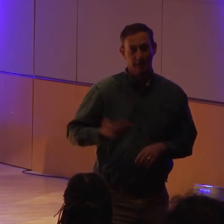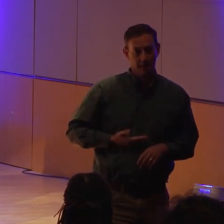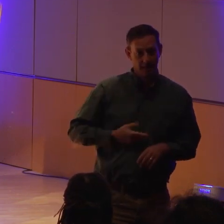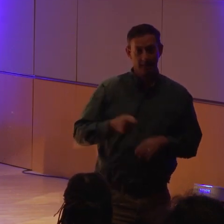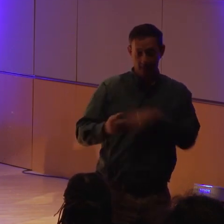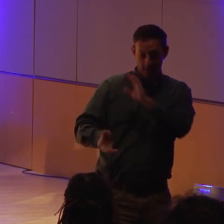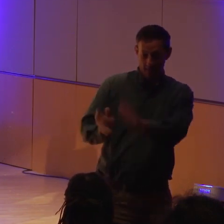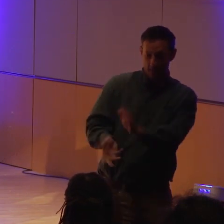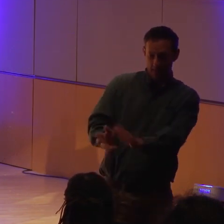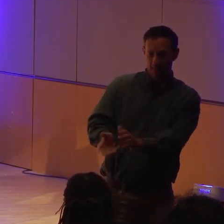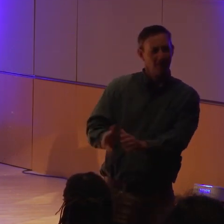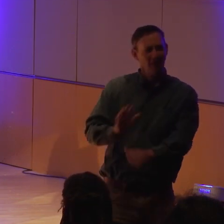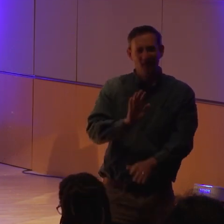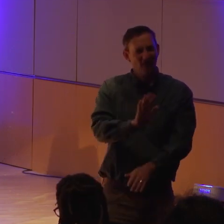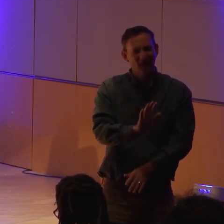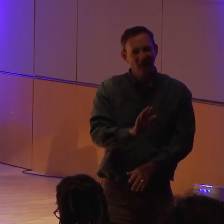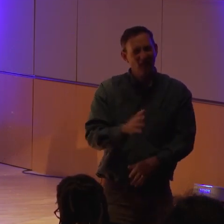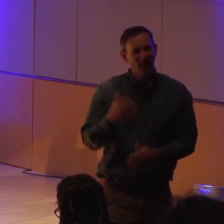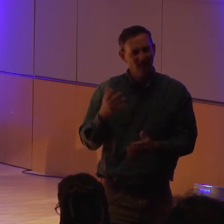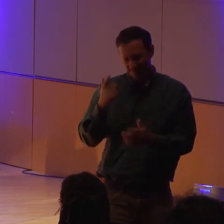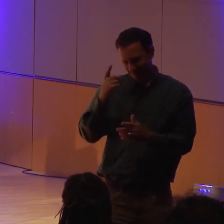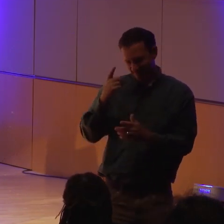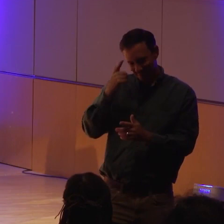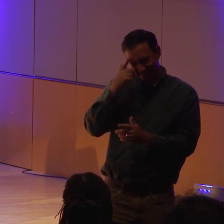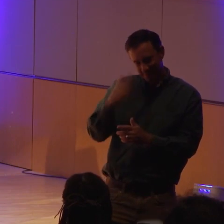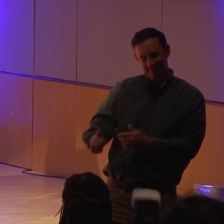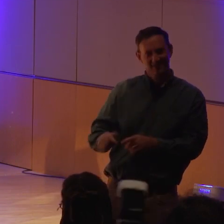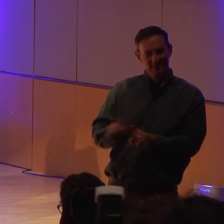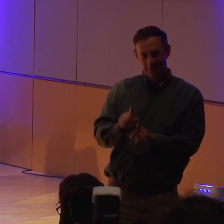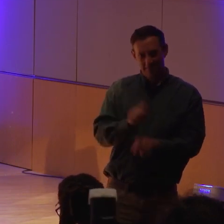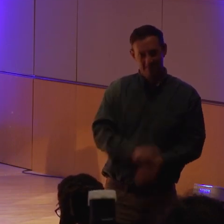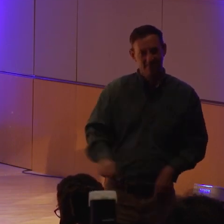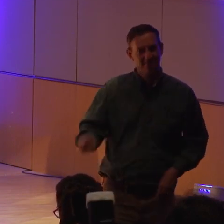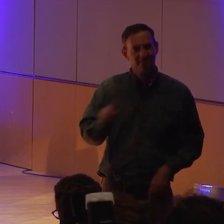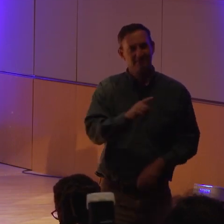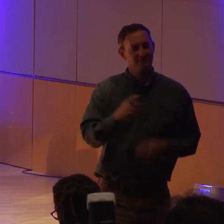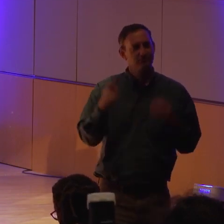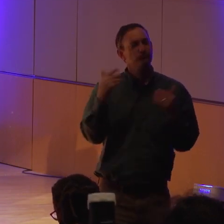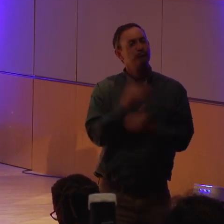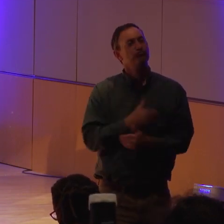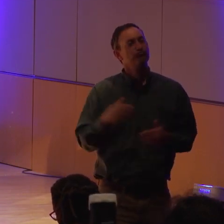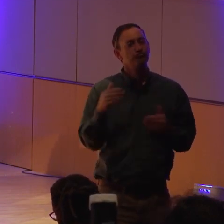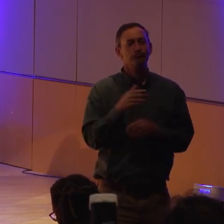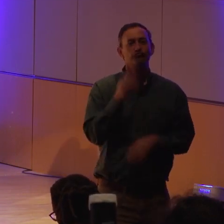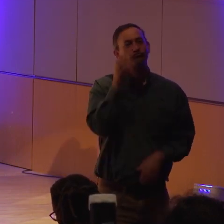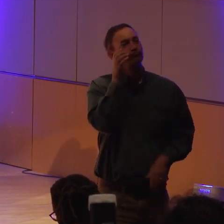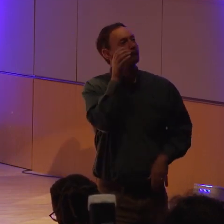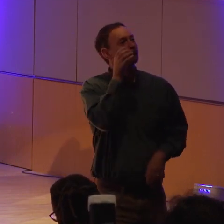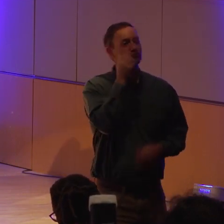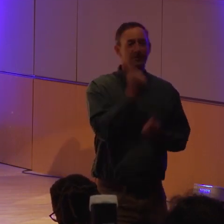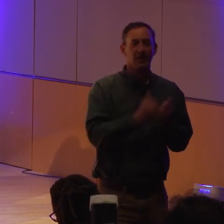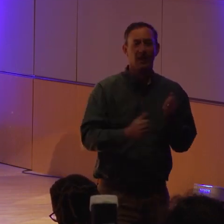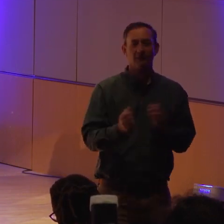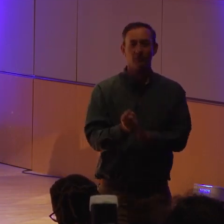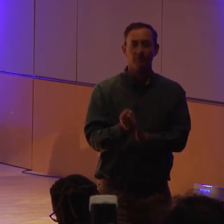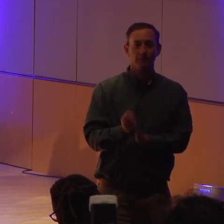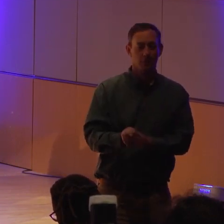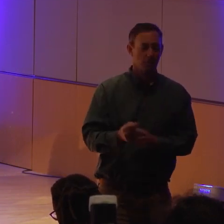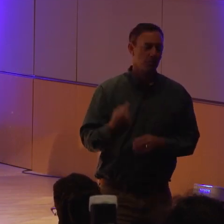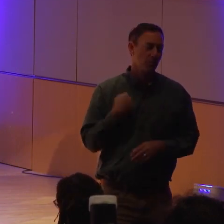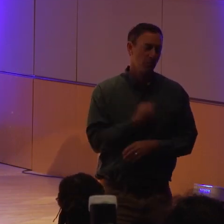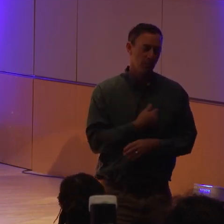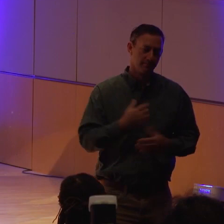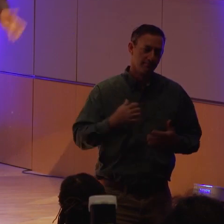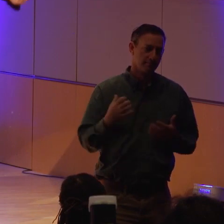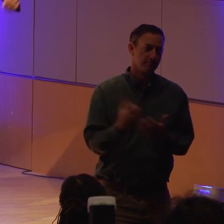calm the baby down. Let the baby do what we all have done, which is enjoy every moment that we are afforded an